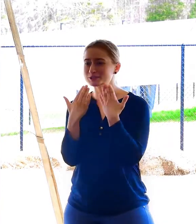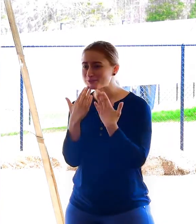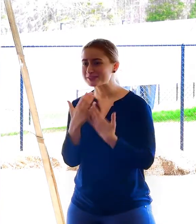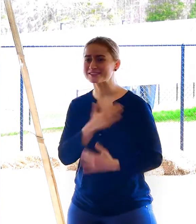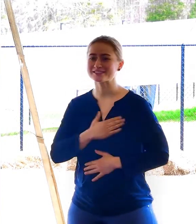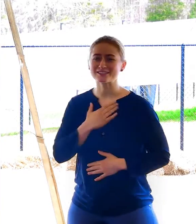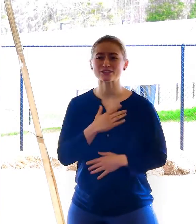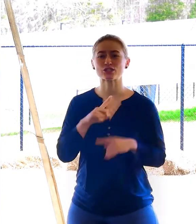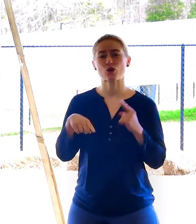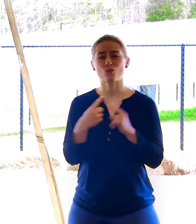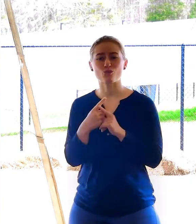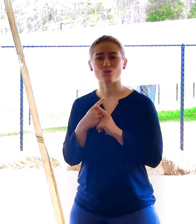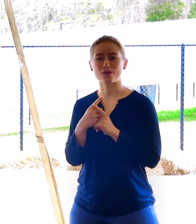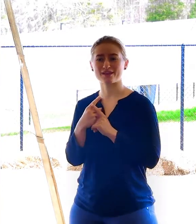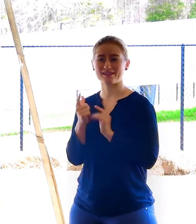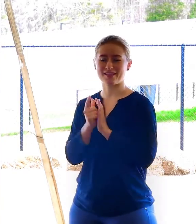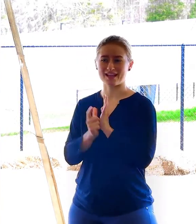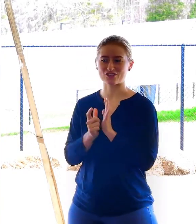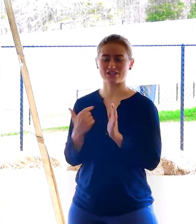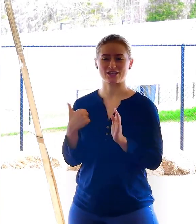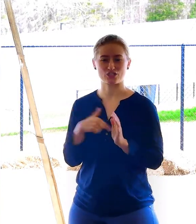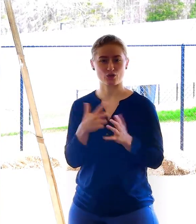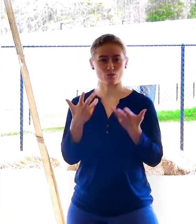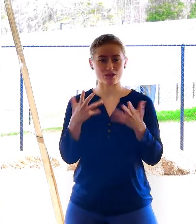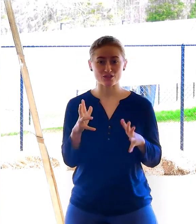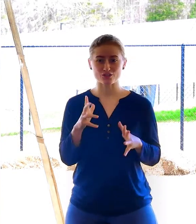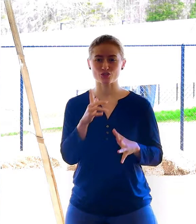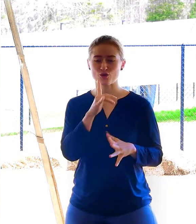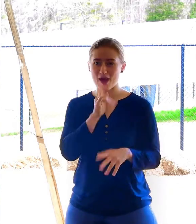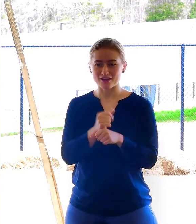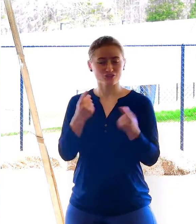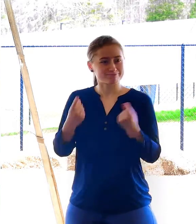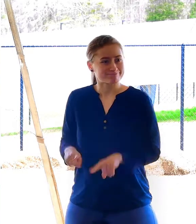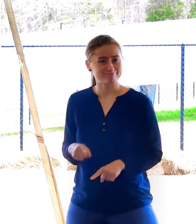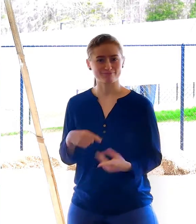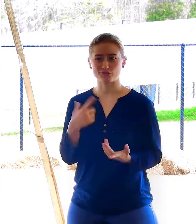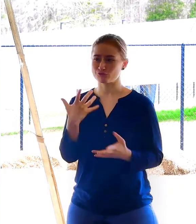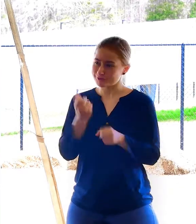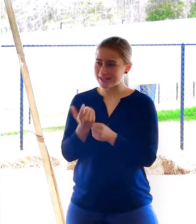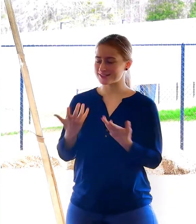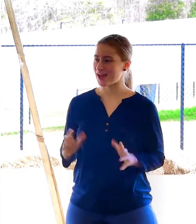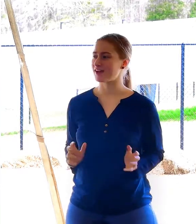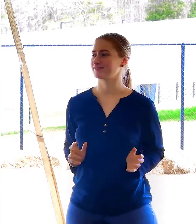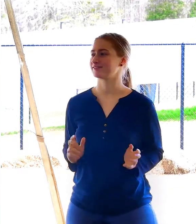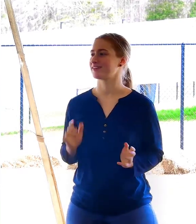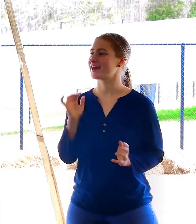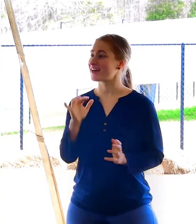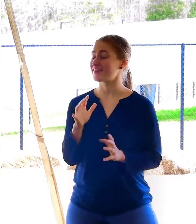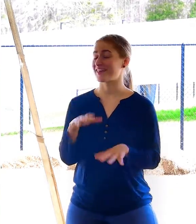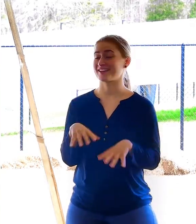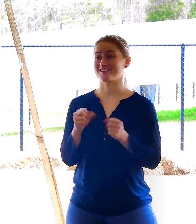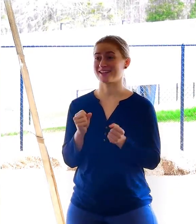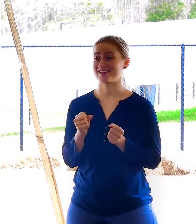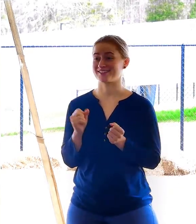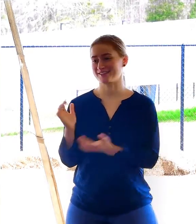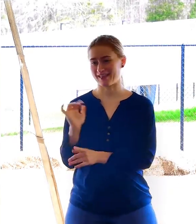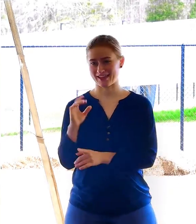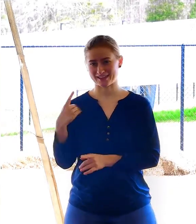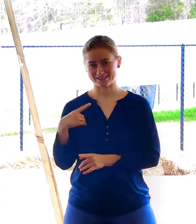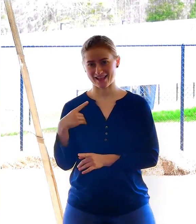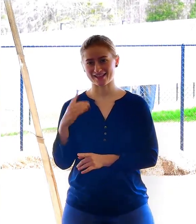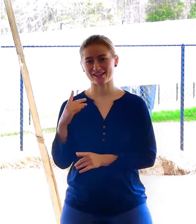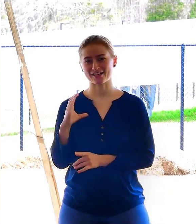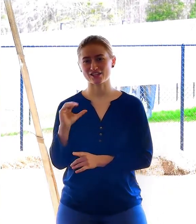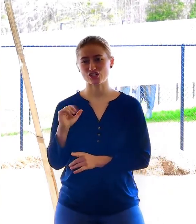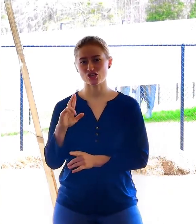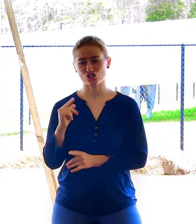enabling legislation we do comes to fruition, right? You get it done. And that takes, as Delegate